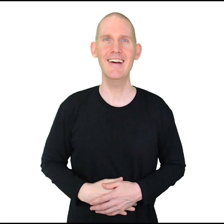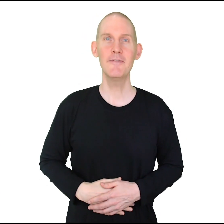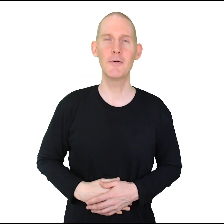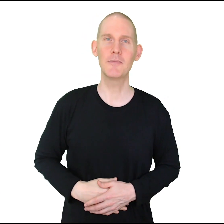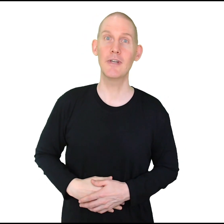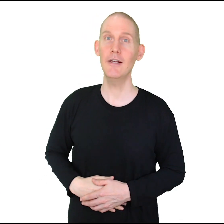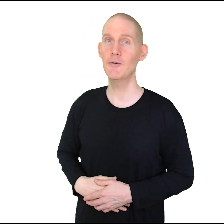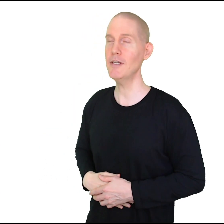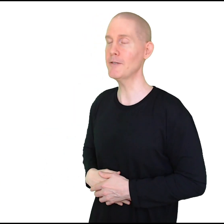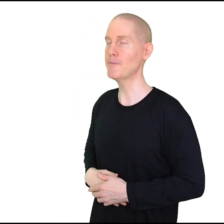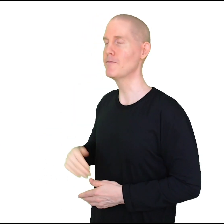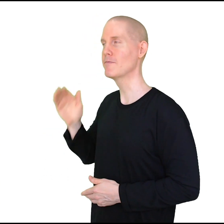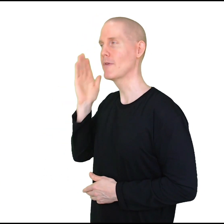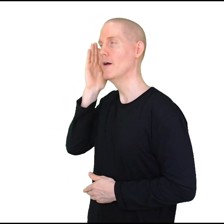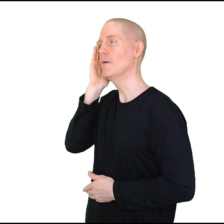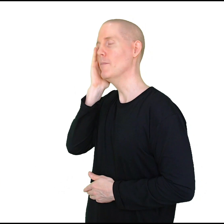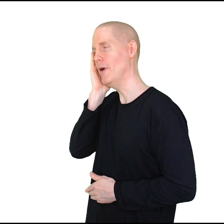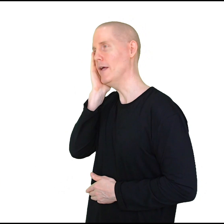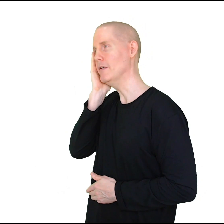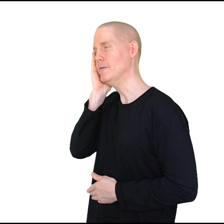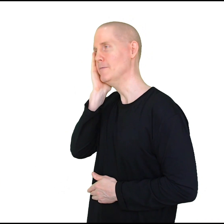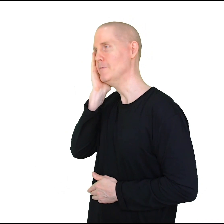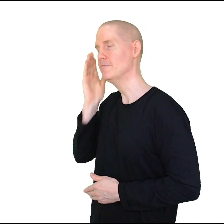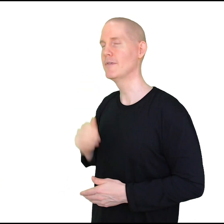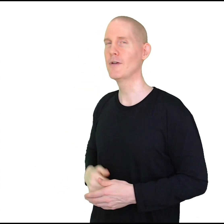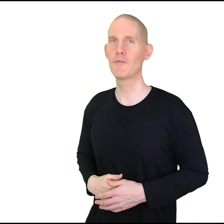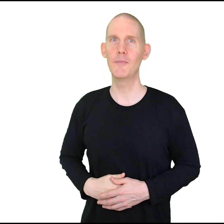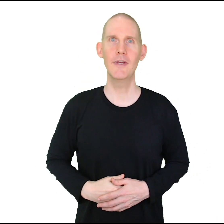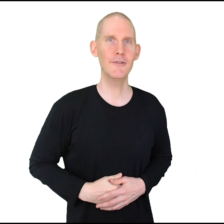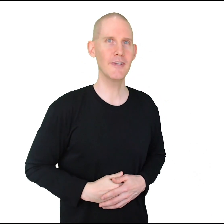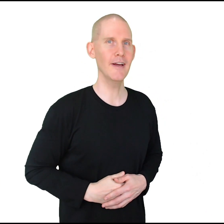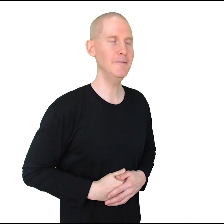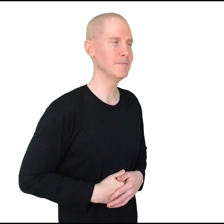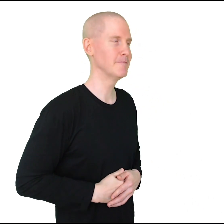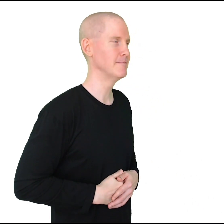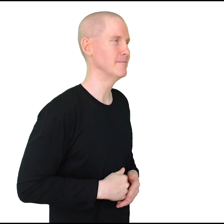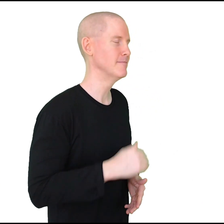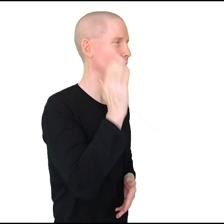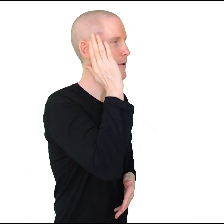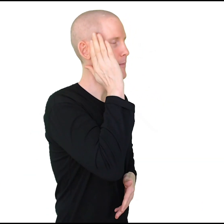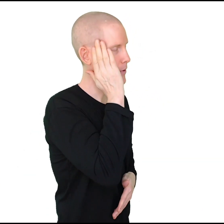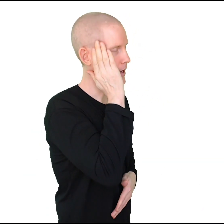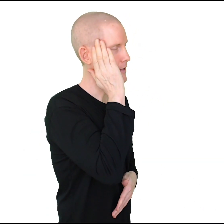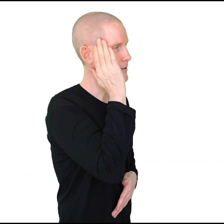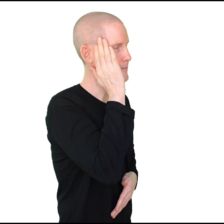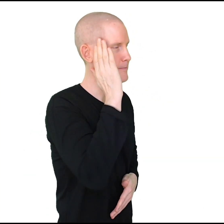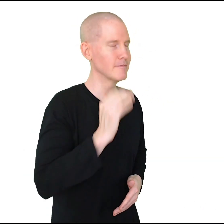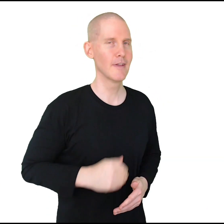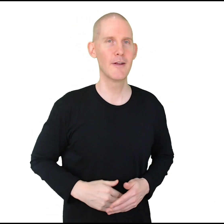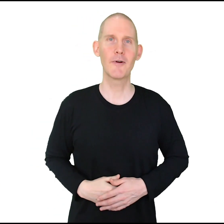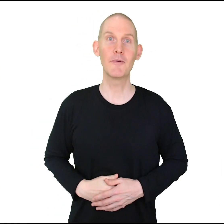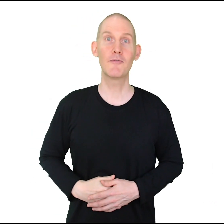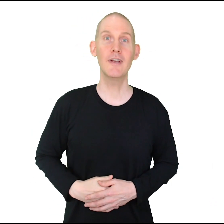From the side, quick. Bed. From the other side. Bed. From the front